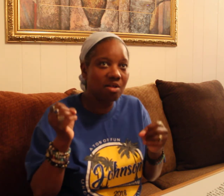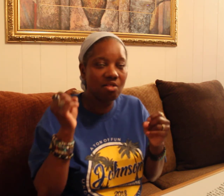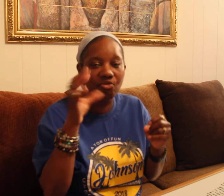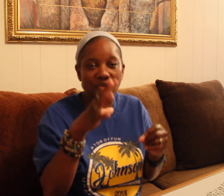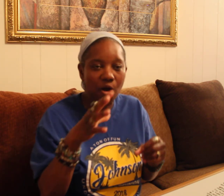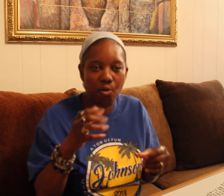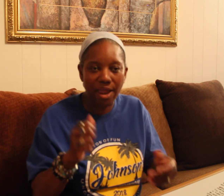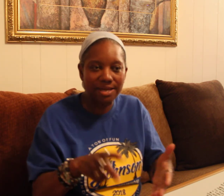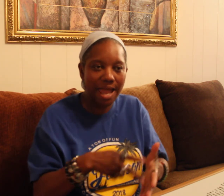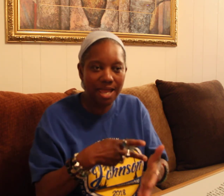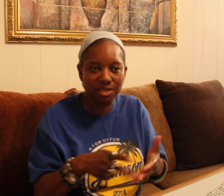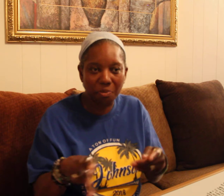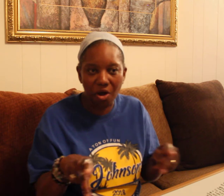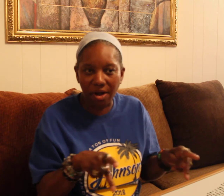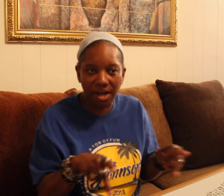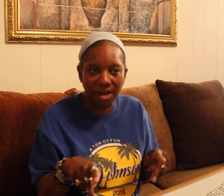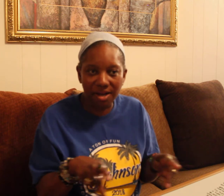let's throw a dance party.